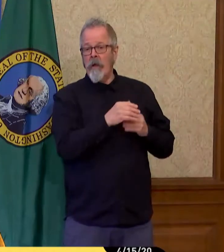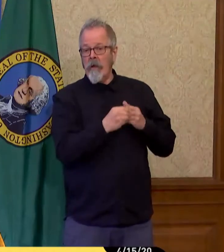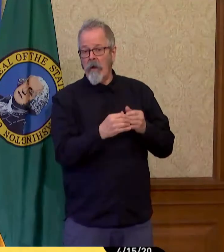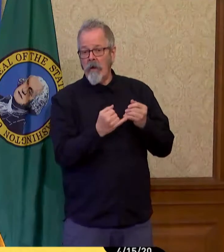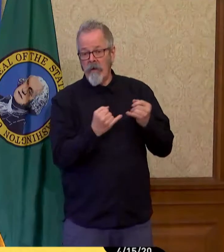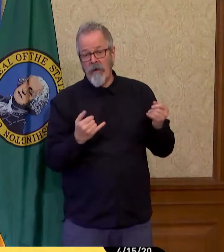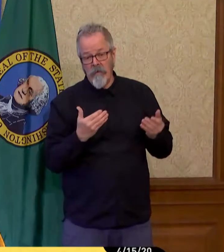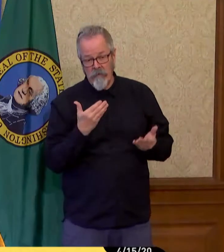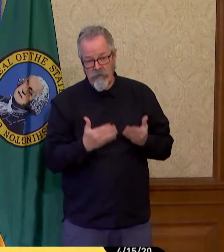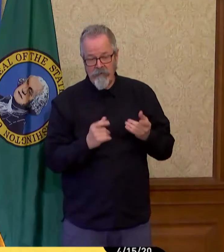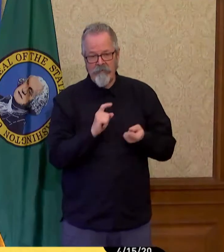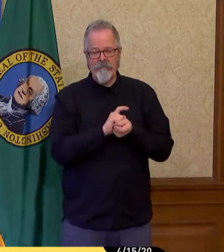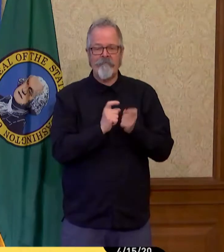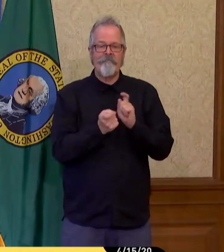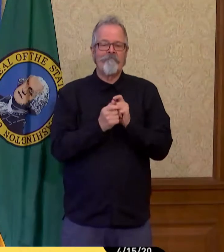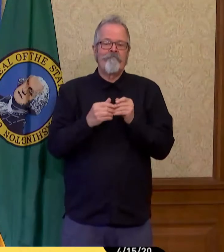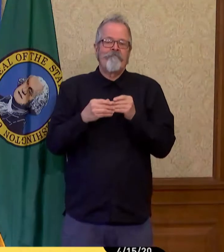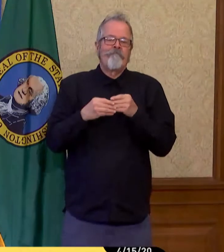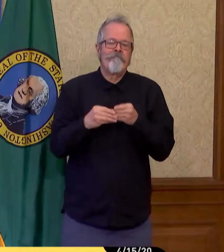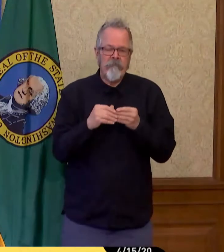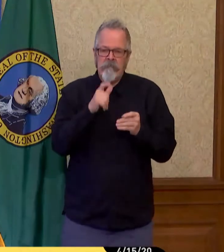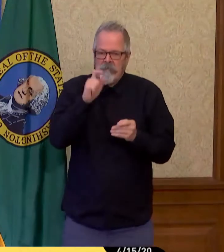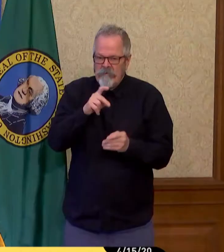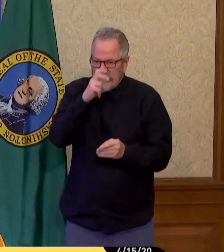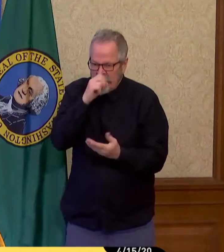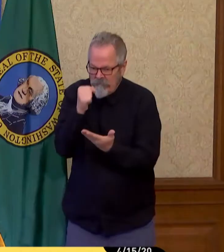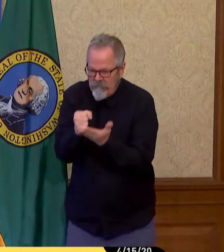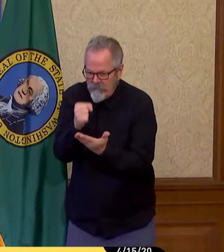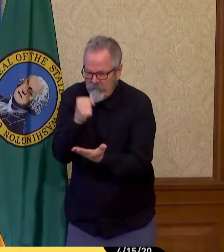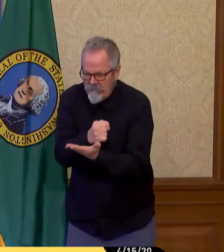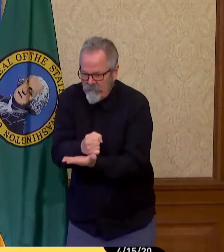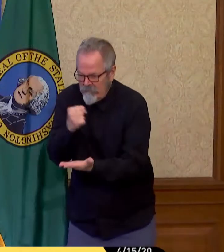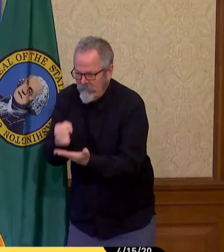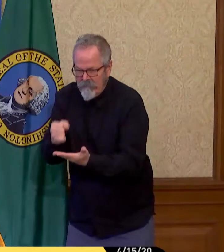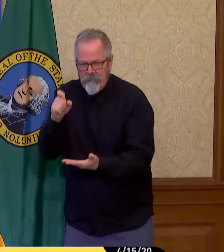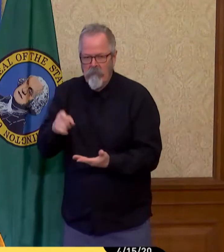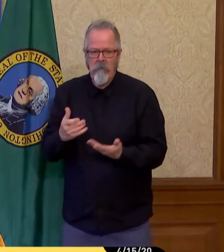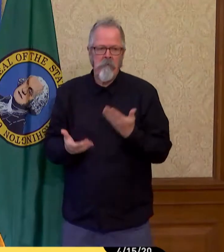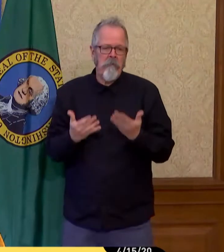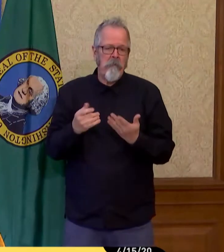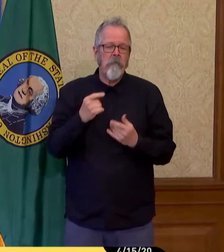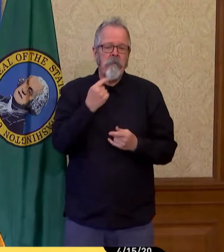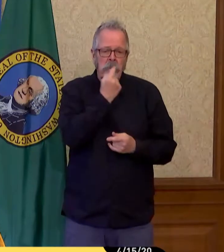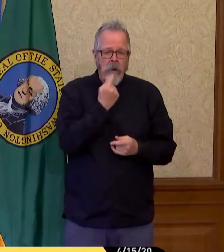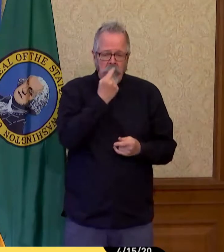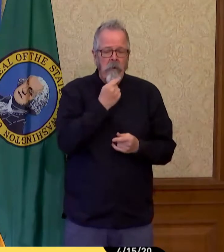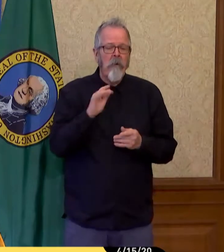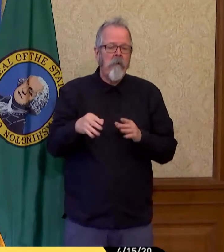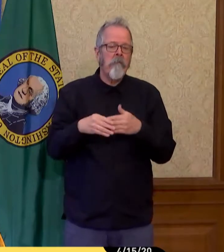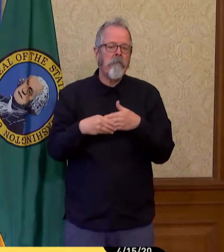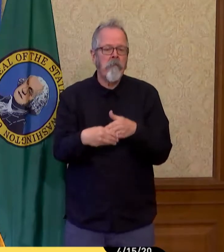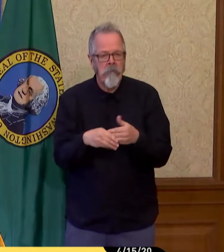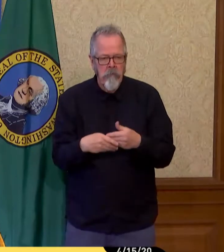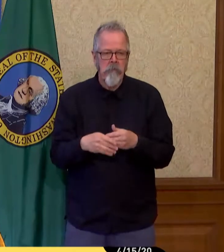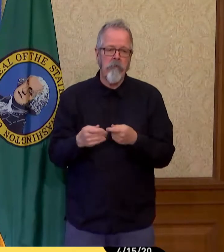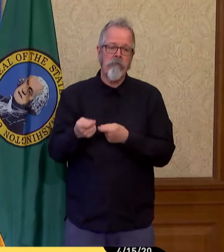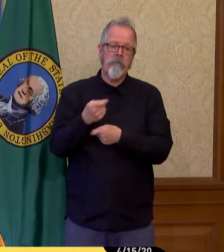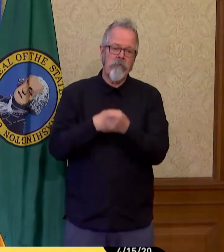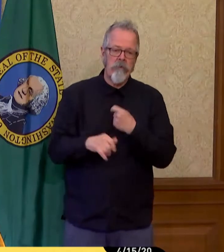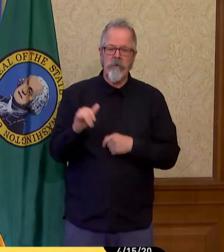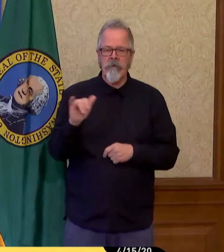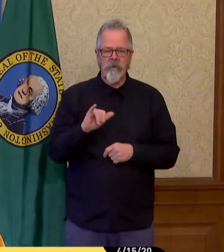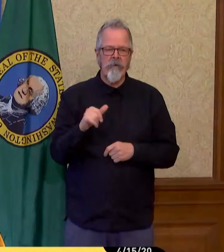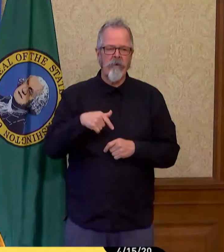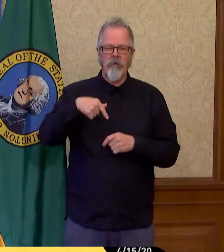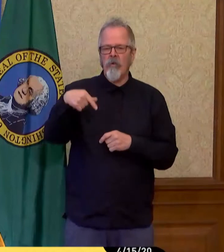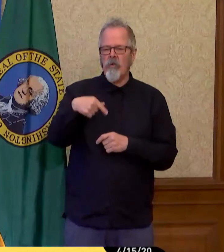aspect. But that's the biggest challenge right now. I think that will be the biggest hurdle to climb. Next question comes from Jerry with the Everett